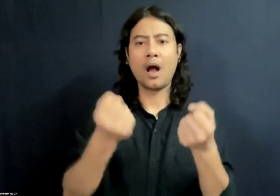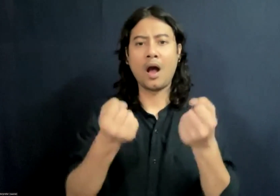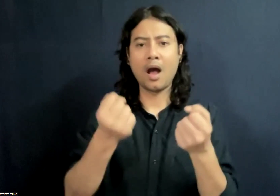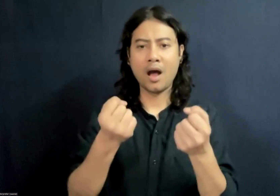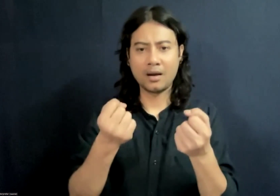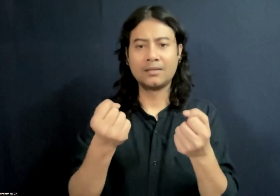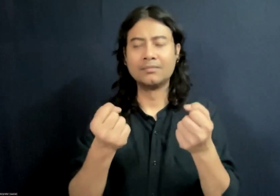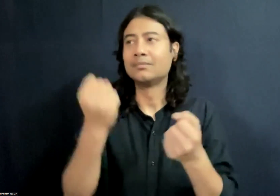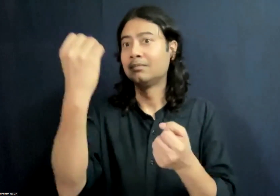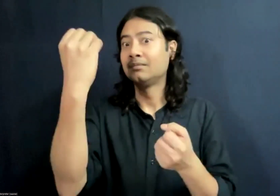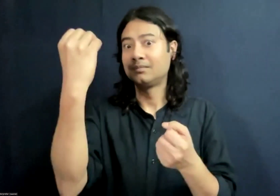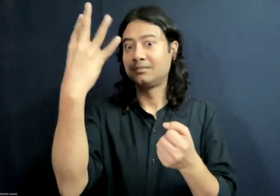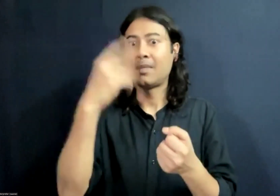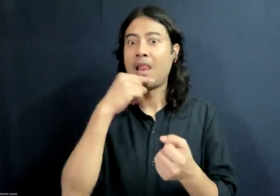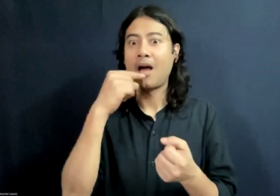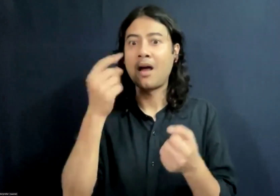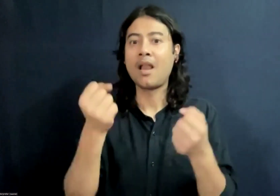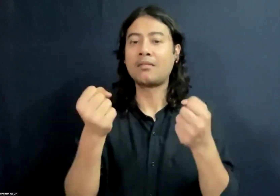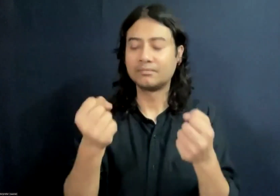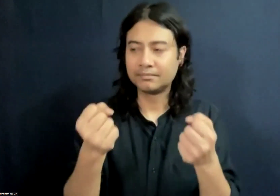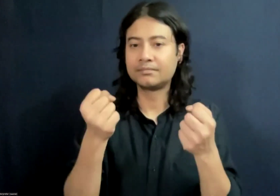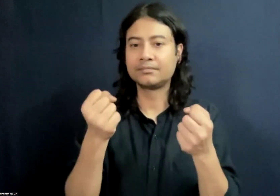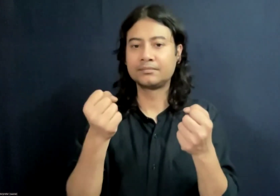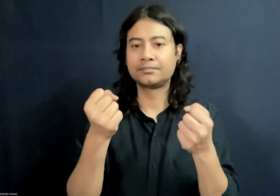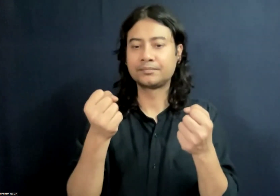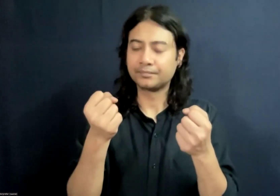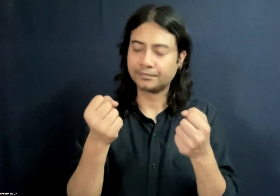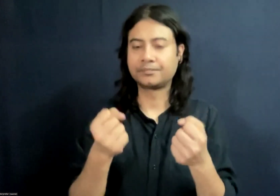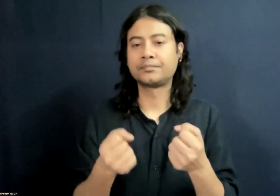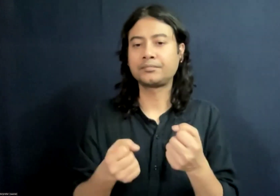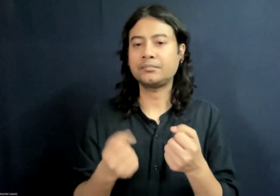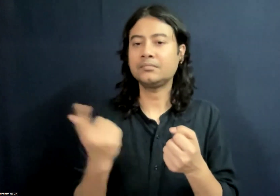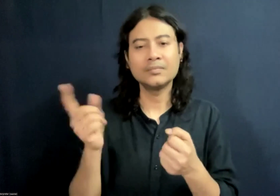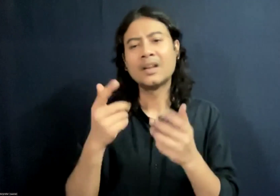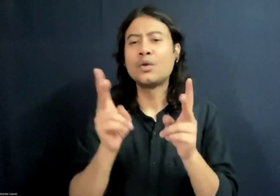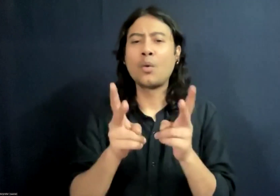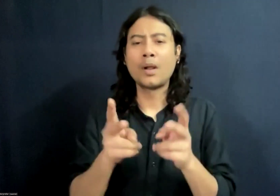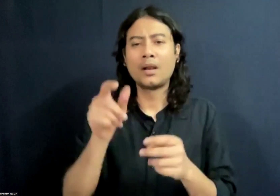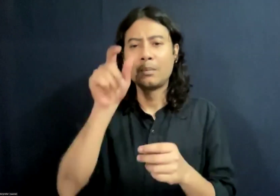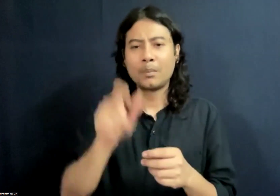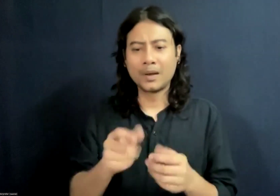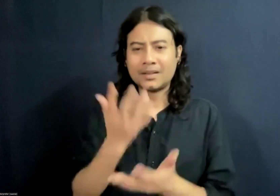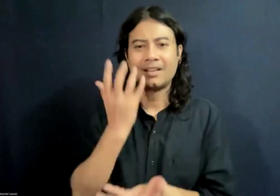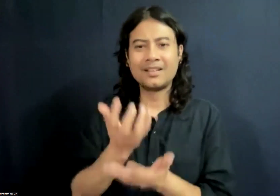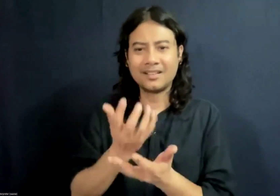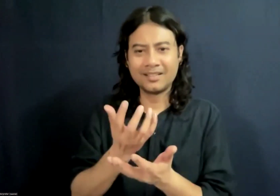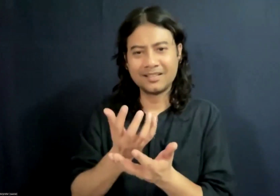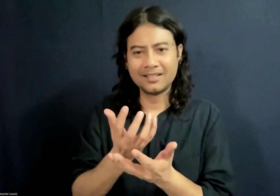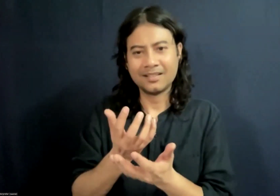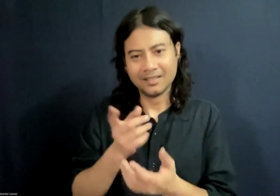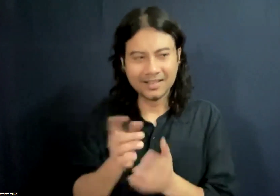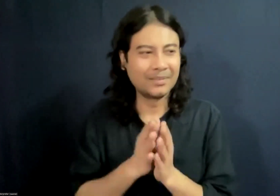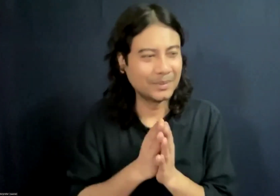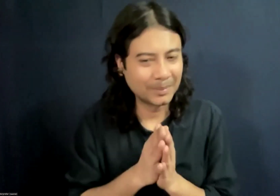and asks you. So be careful. Don't give, because with that money he will go and buy some cigarette